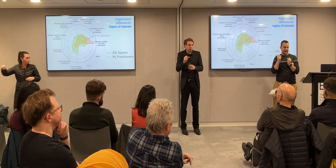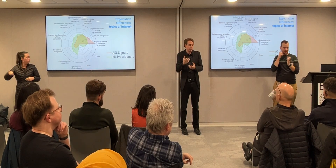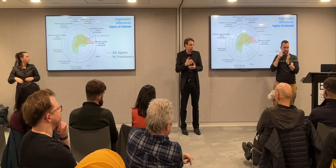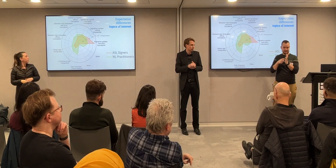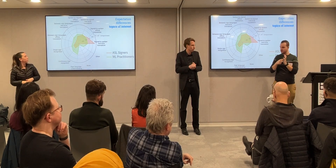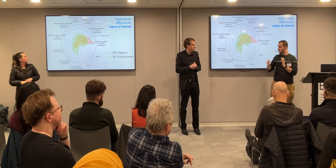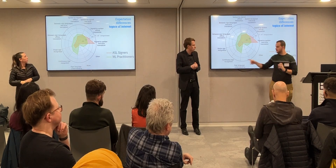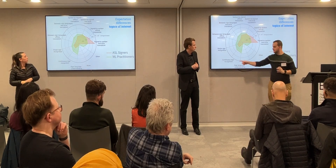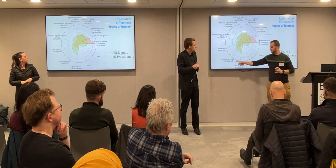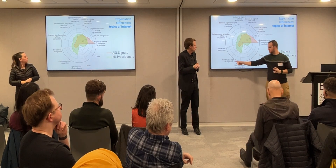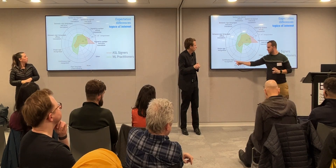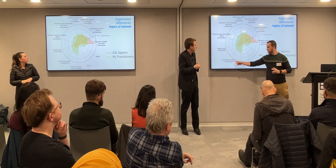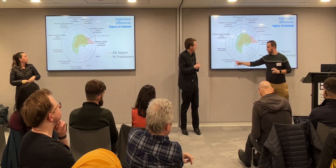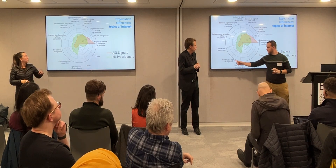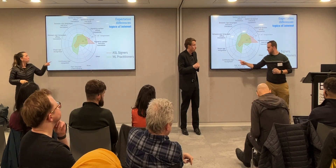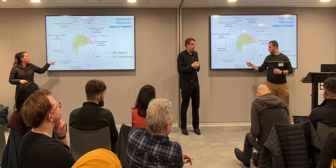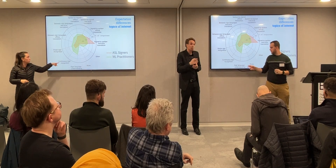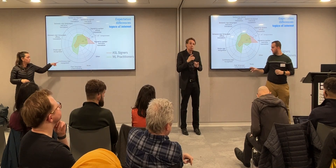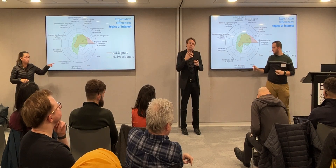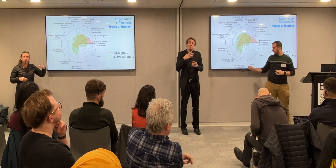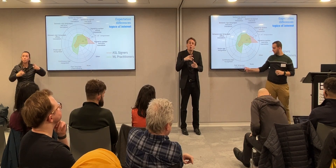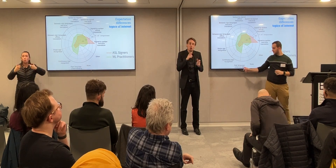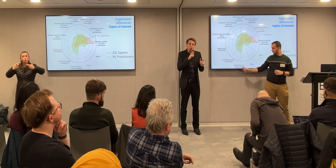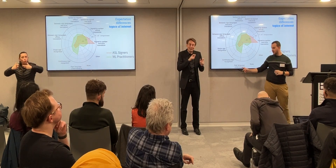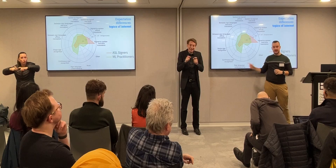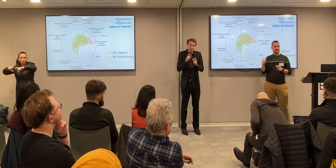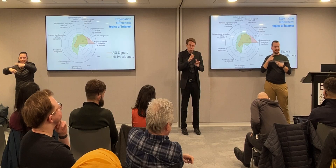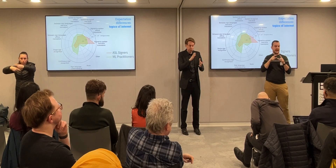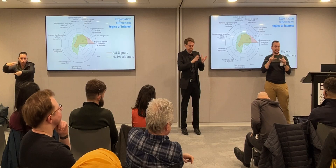as well as continuous sign recognition,